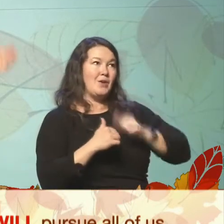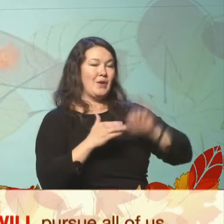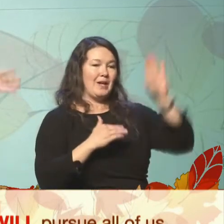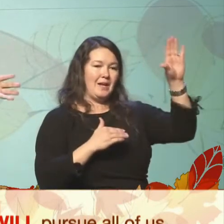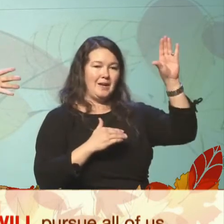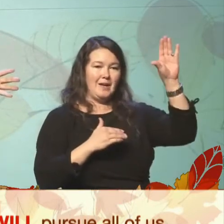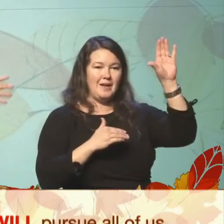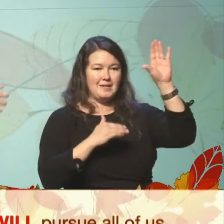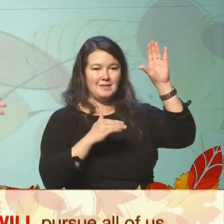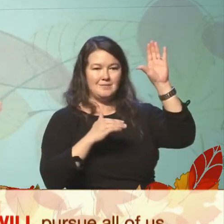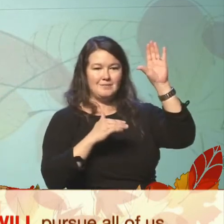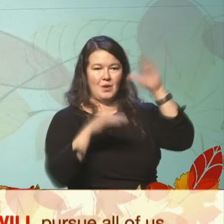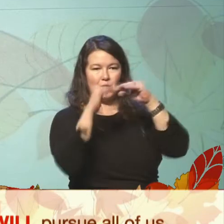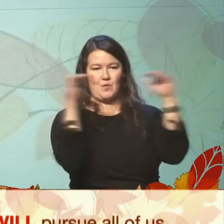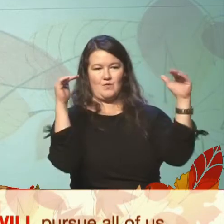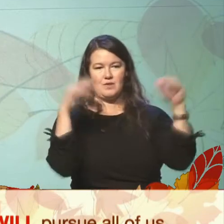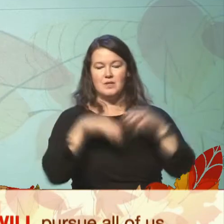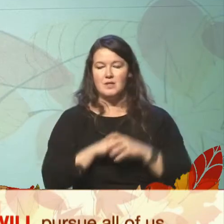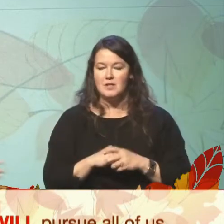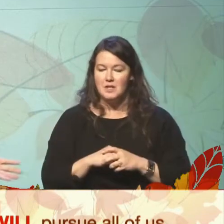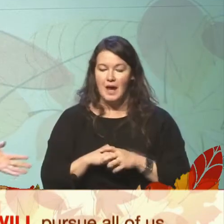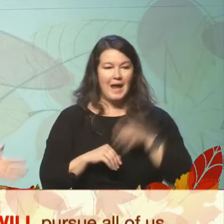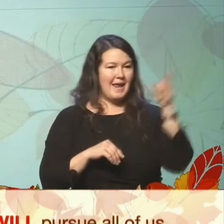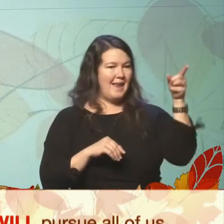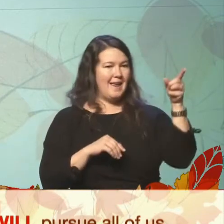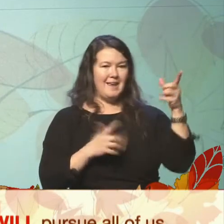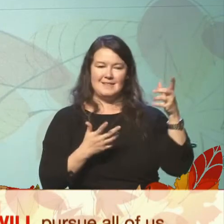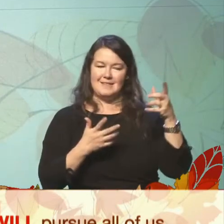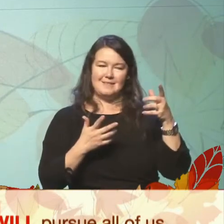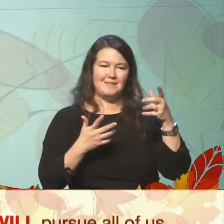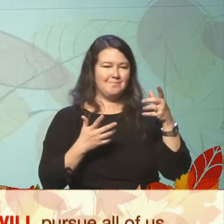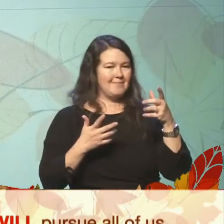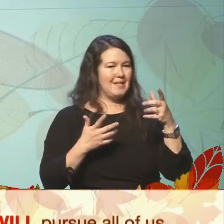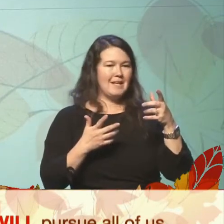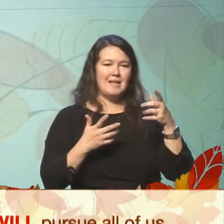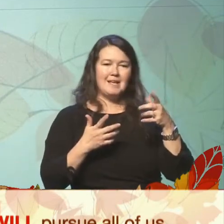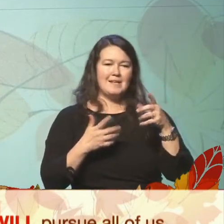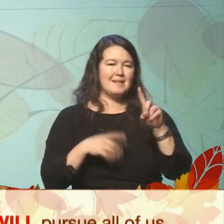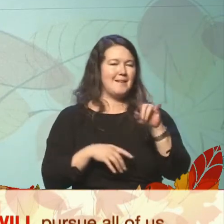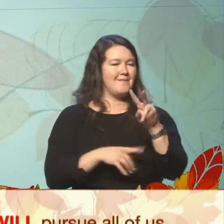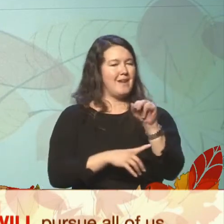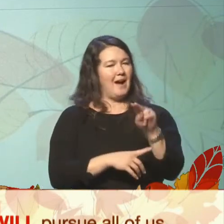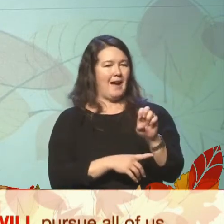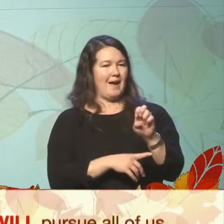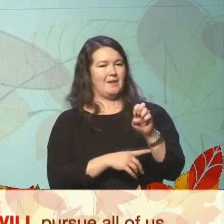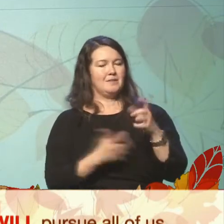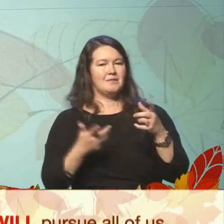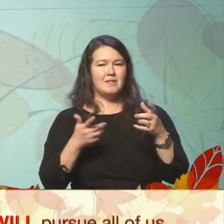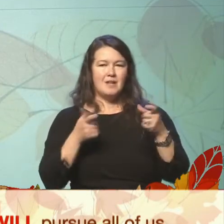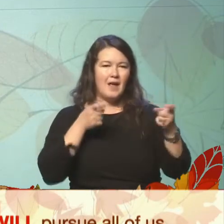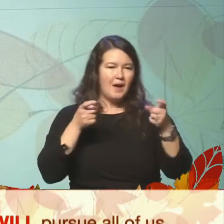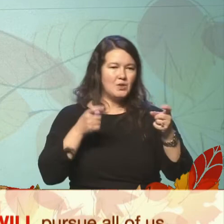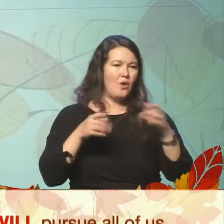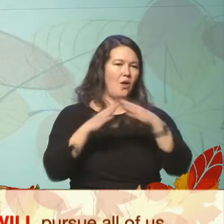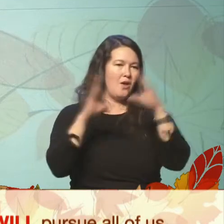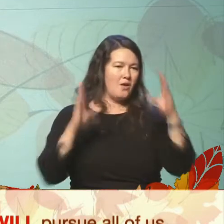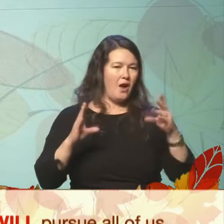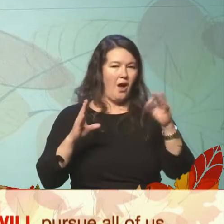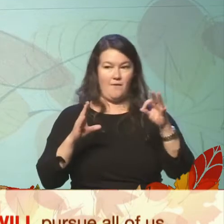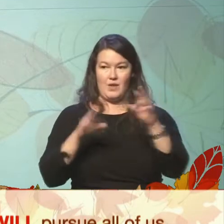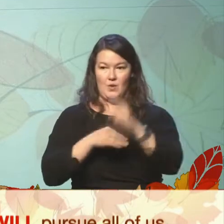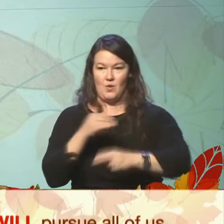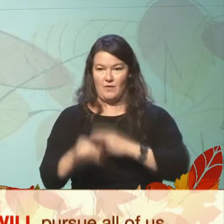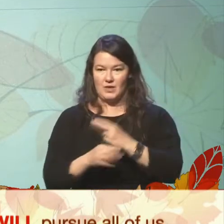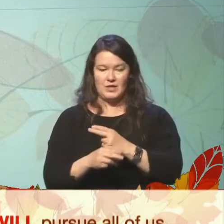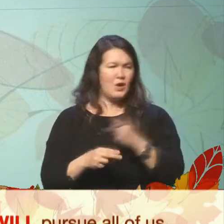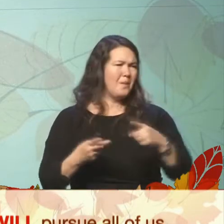Remember, God's the divine householder of the universe. We talked about that weeks ago. I know you've slept since then. It probably wasn't even a